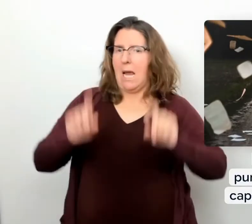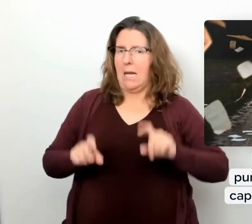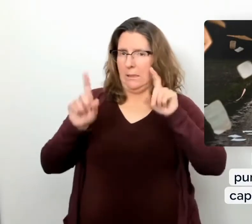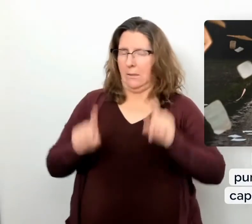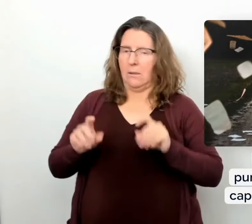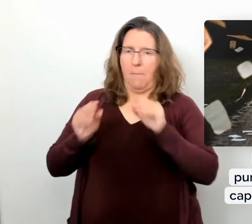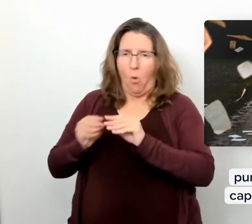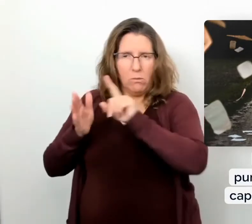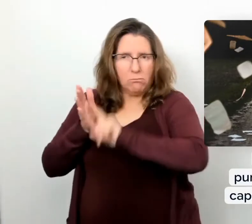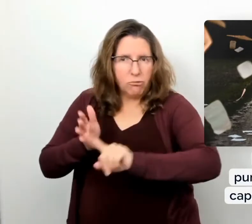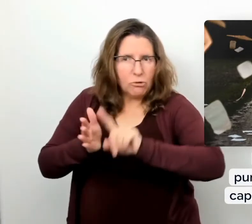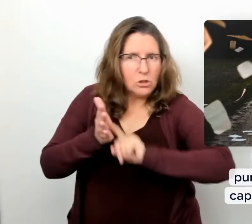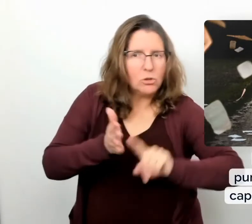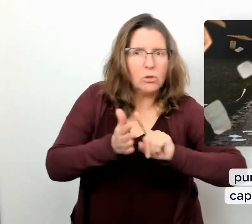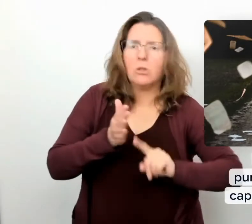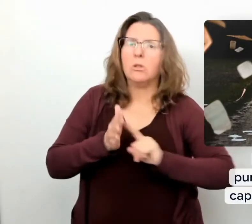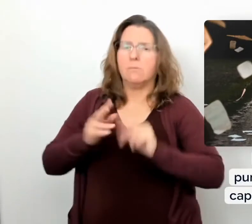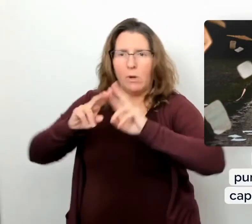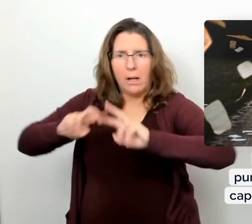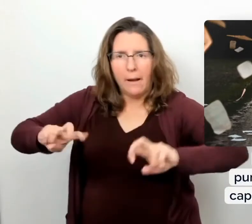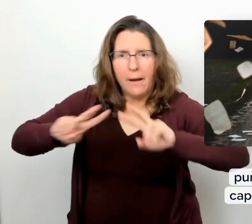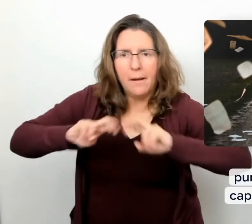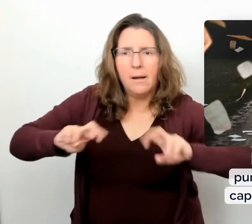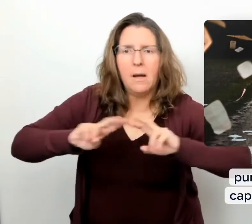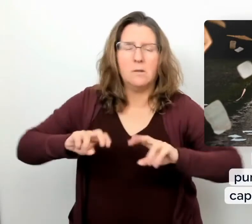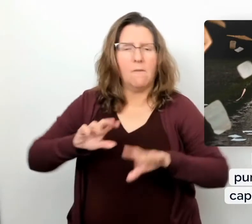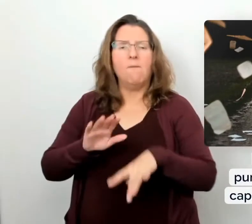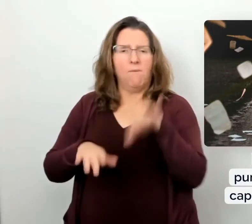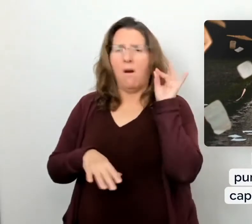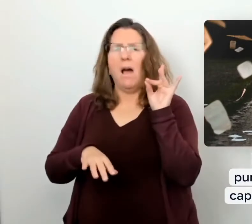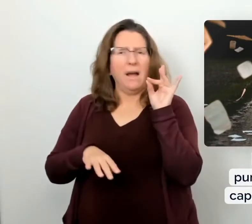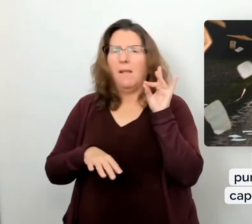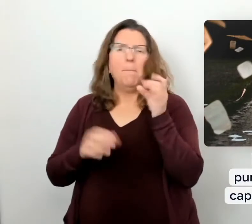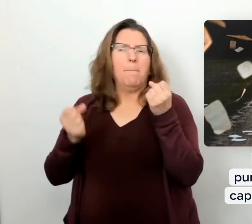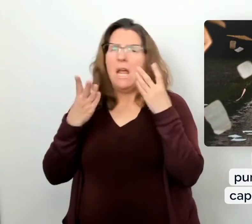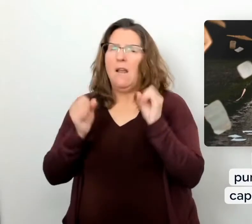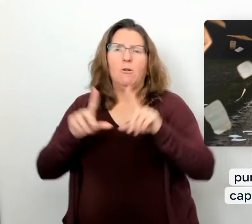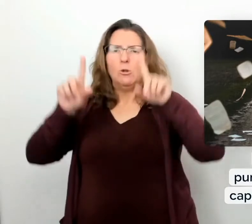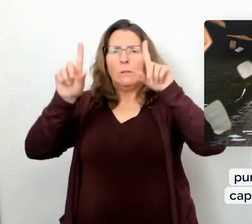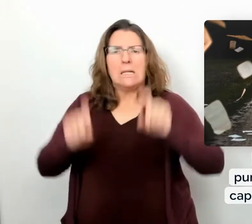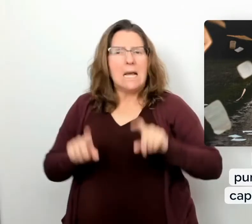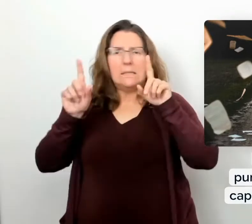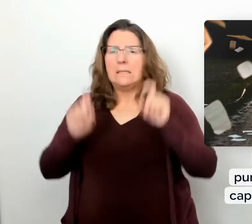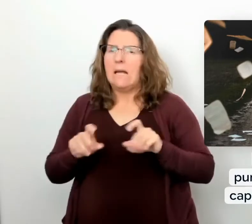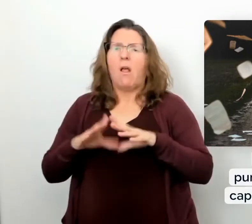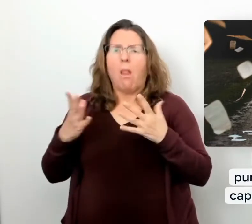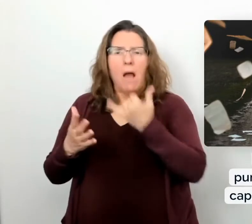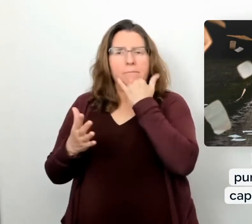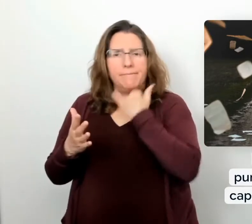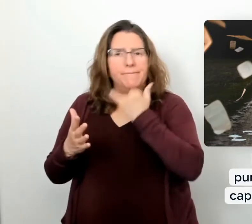There is quite a body of research that has looked at the accuracy of IQ and other tests and have found them to be terribly